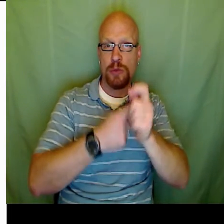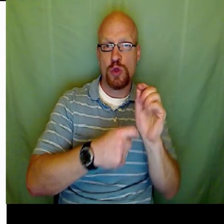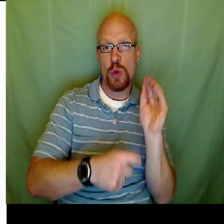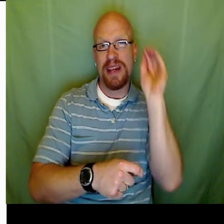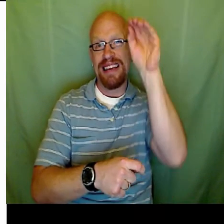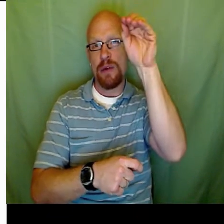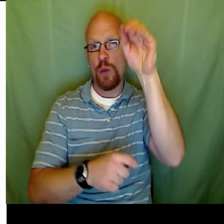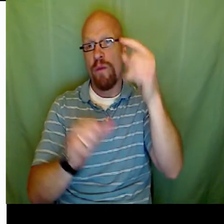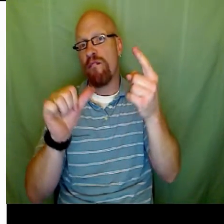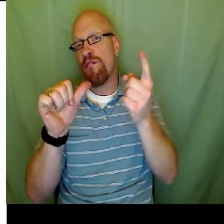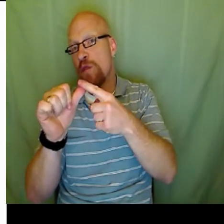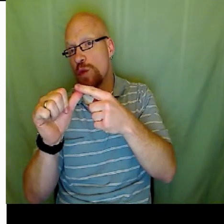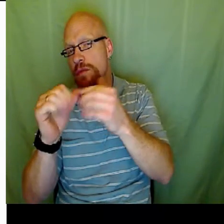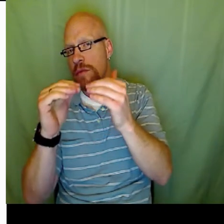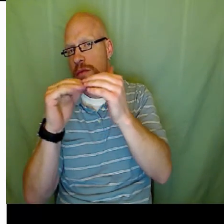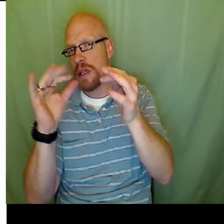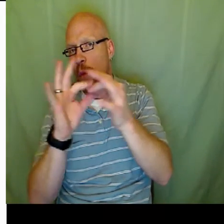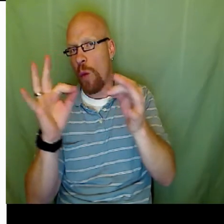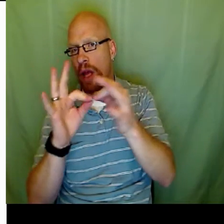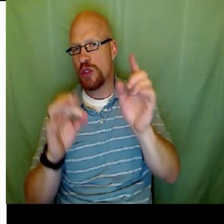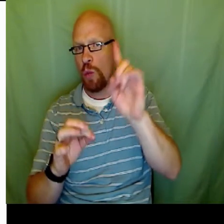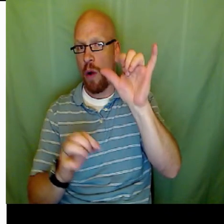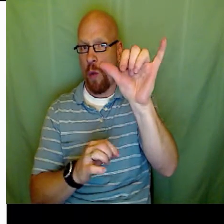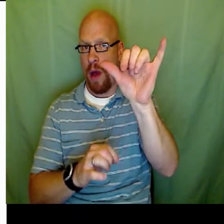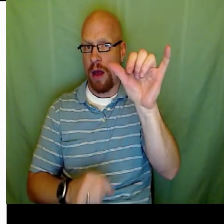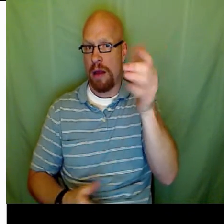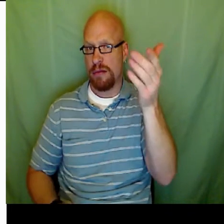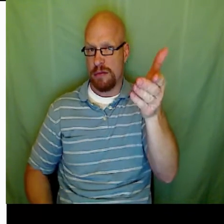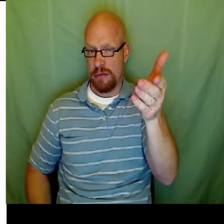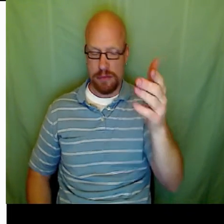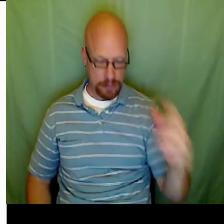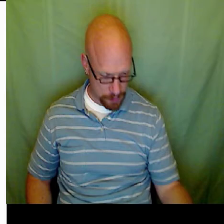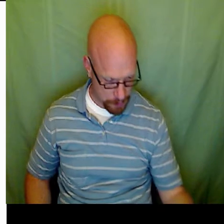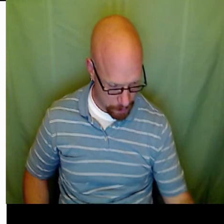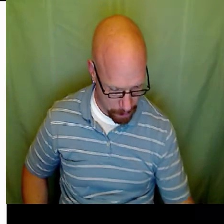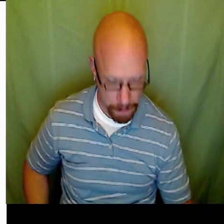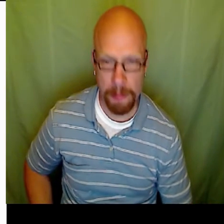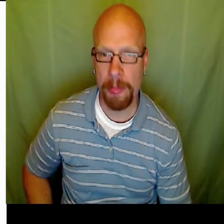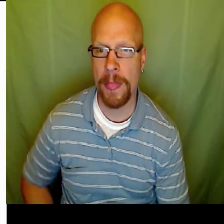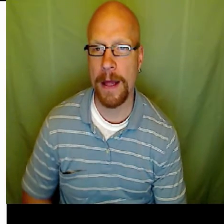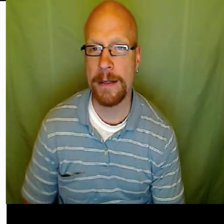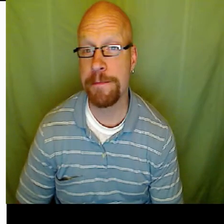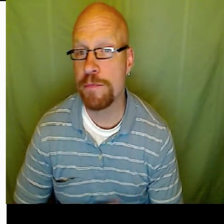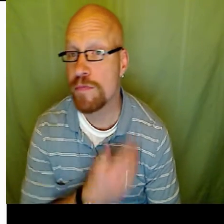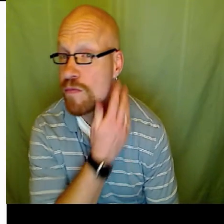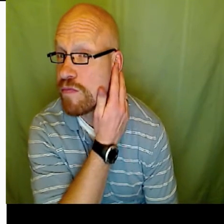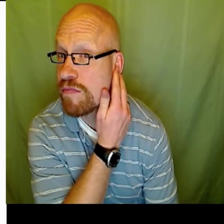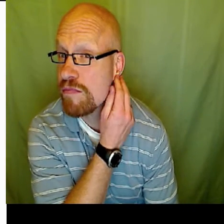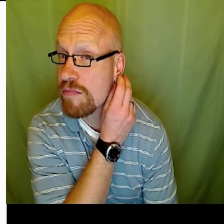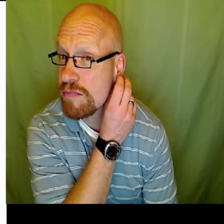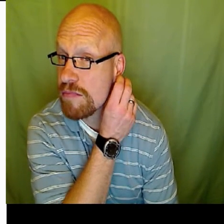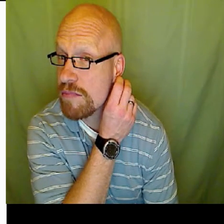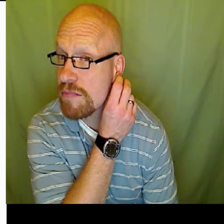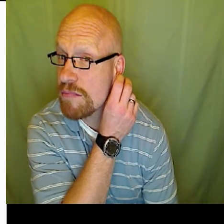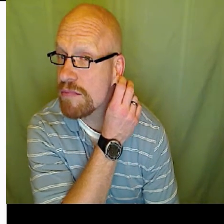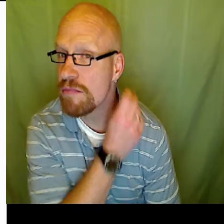substitute the expression where y is in the first